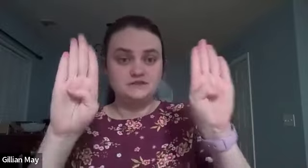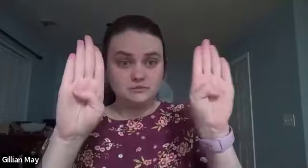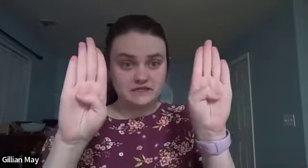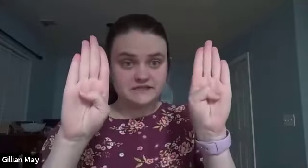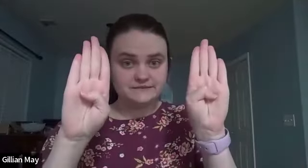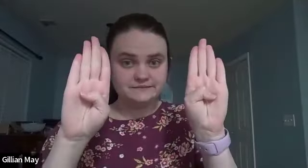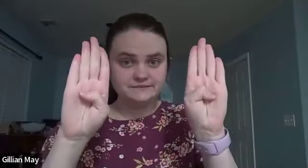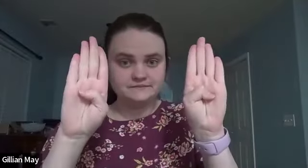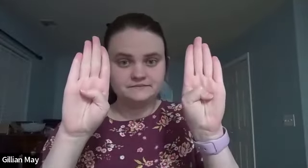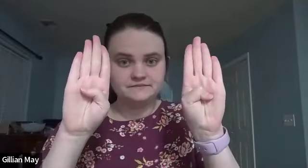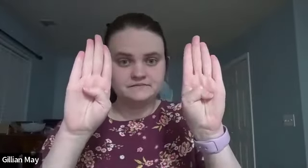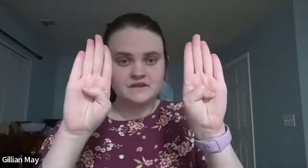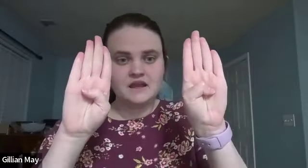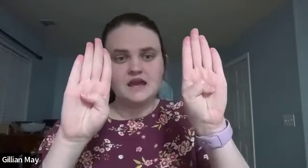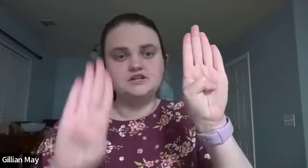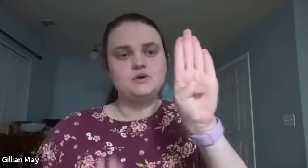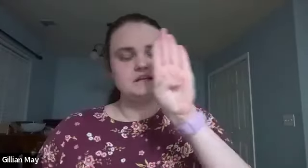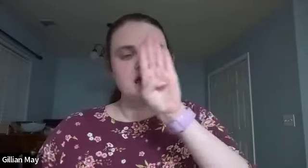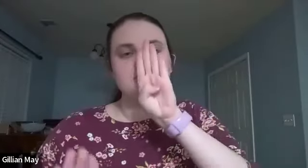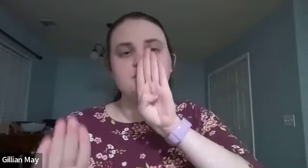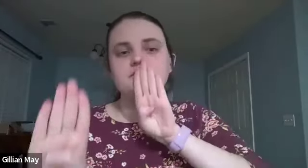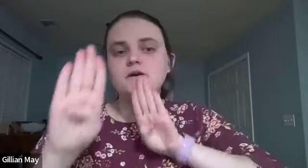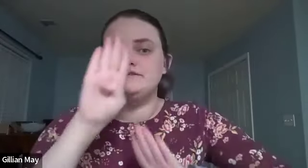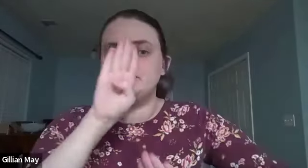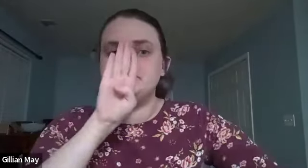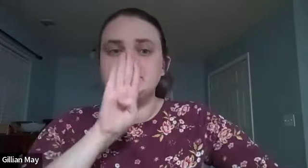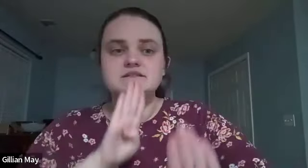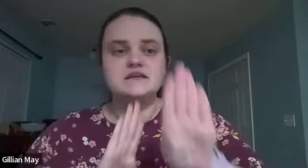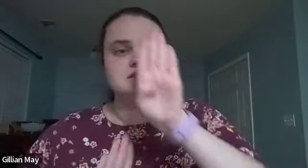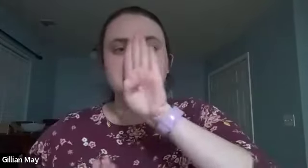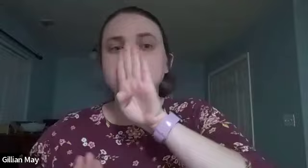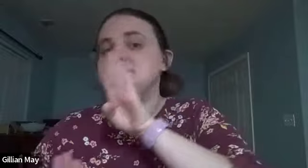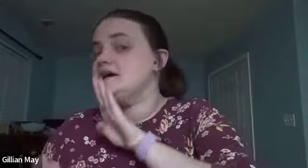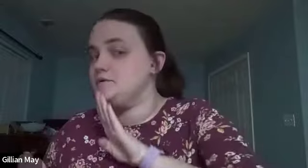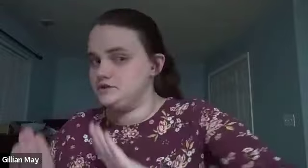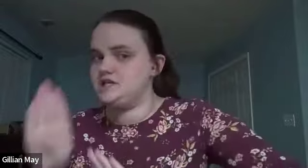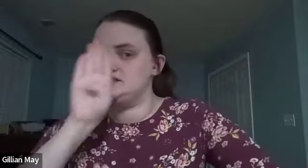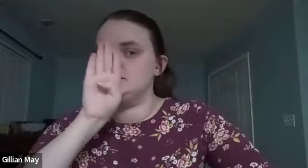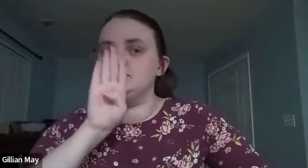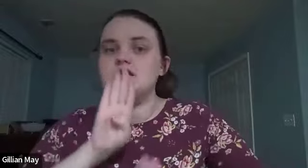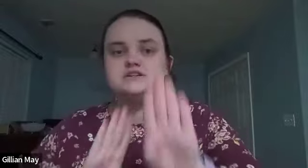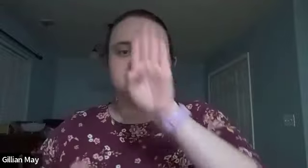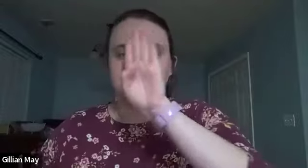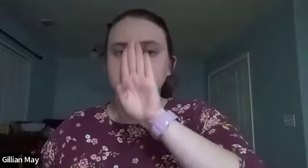two B's. And you're going to have them come in front of your face and then slide them down your chin. So like you're actually like touching your